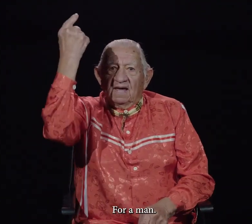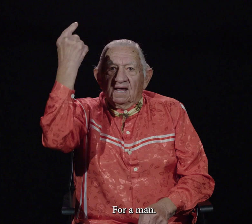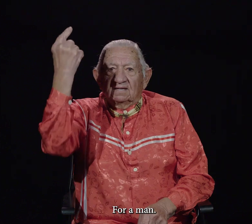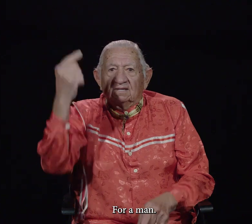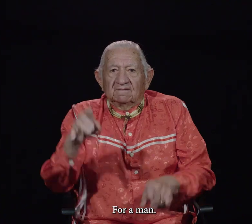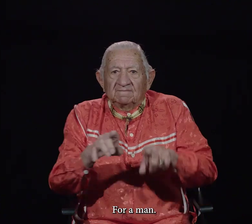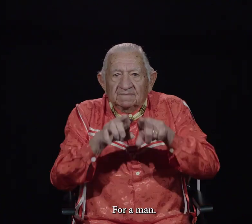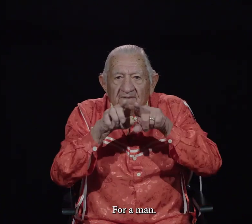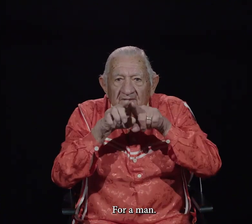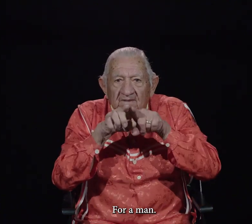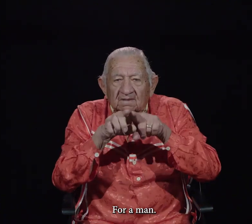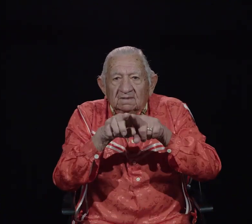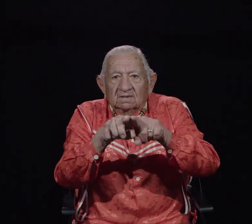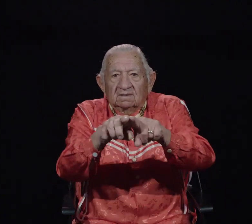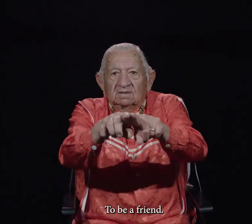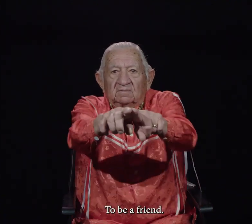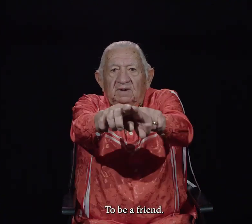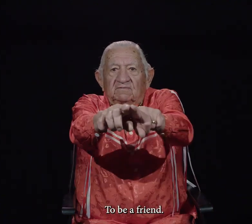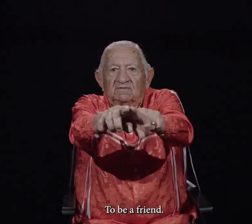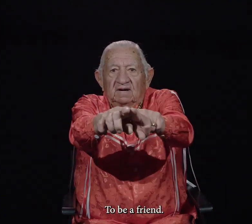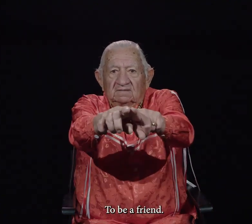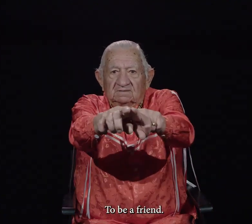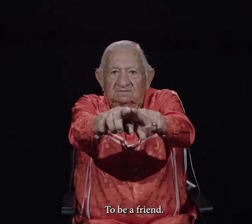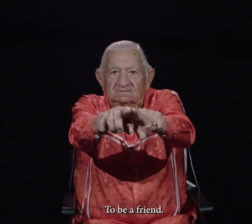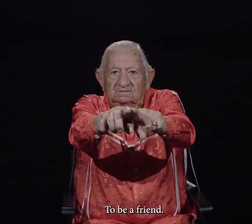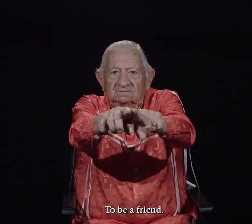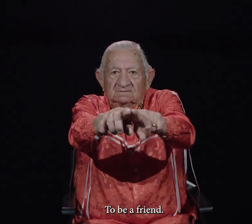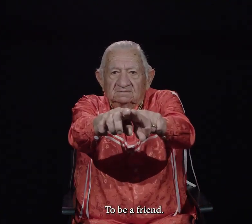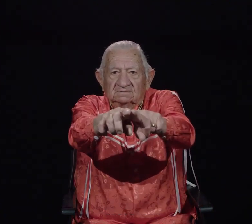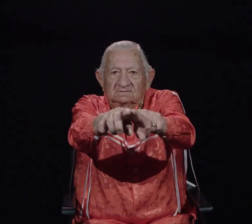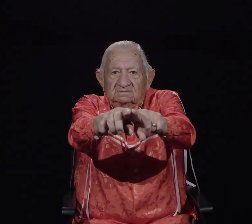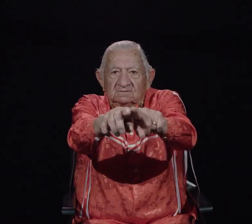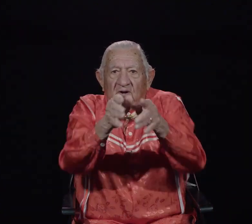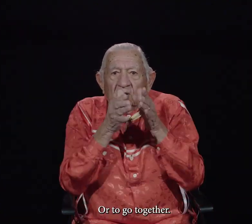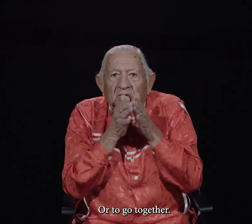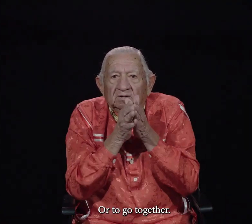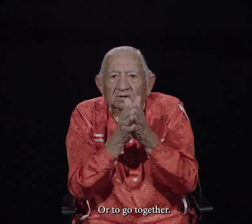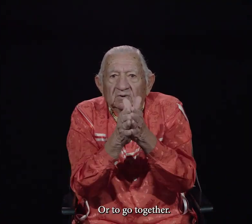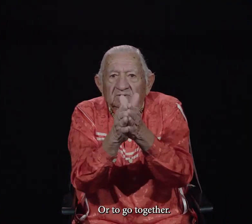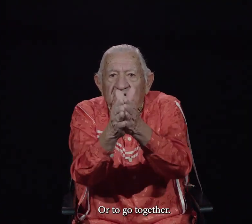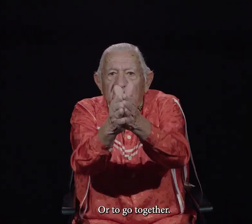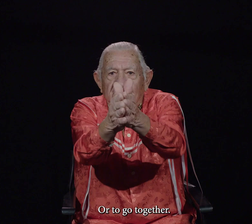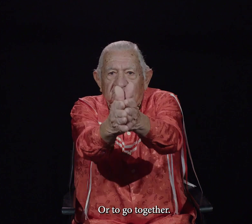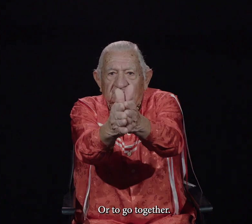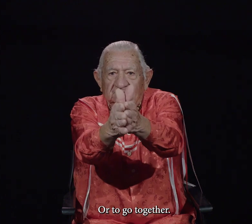man to be a friend or to go together.